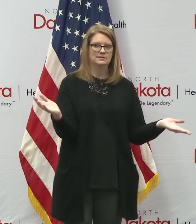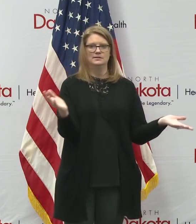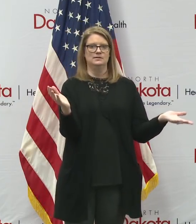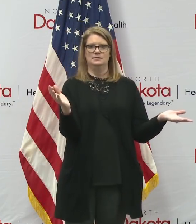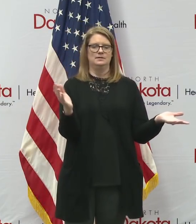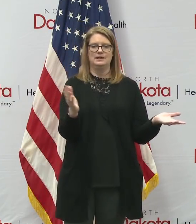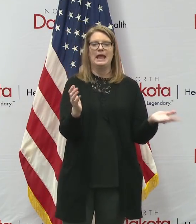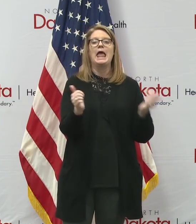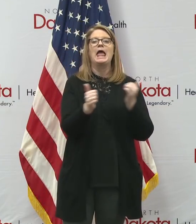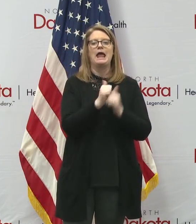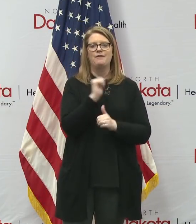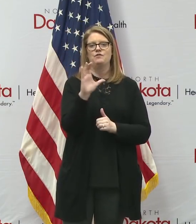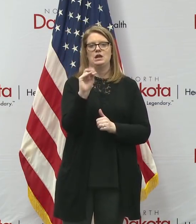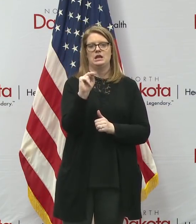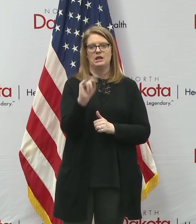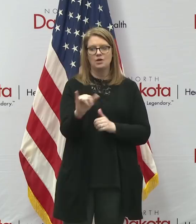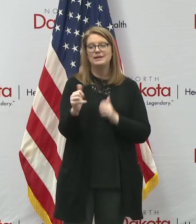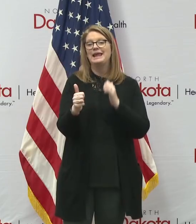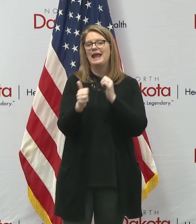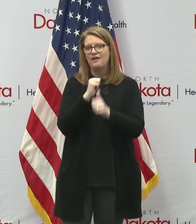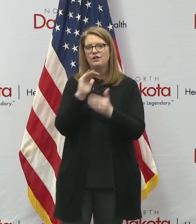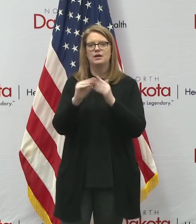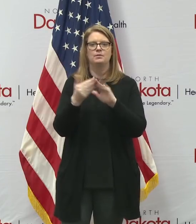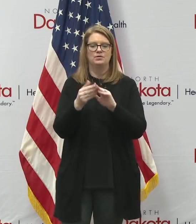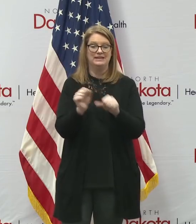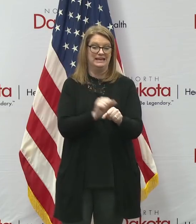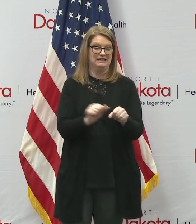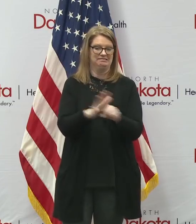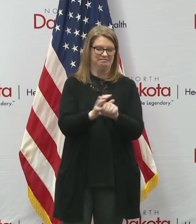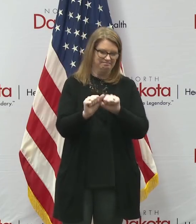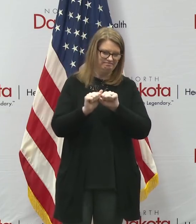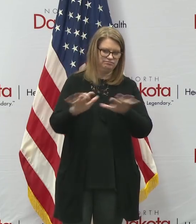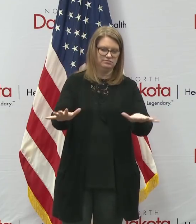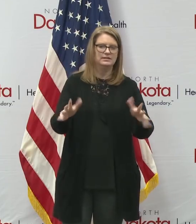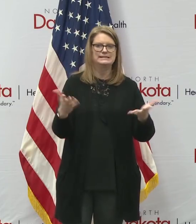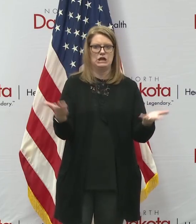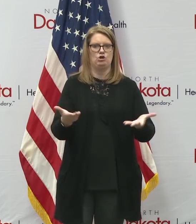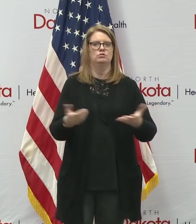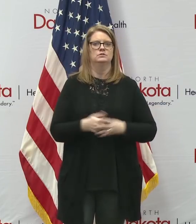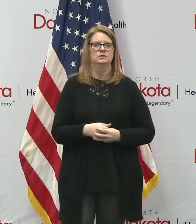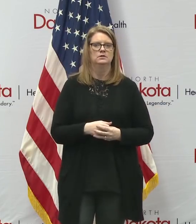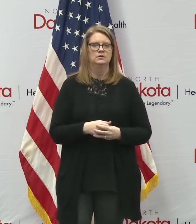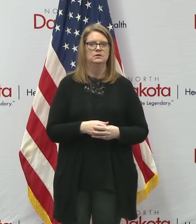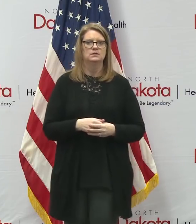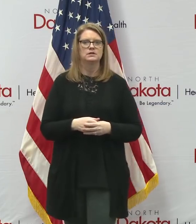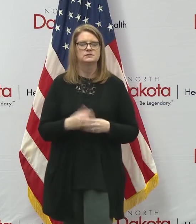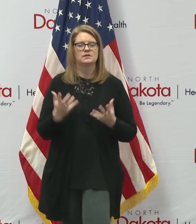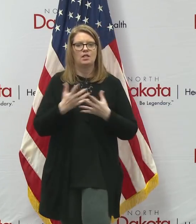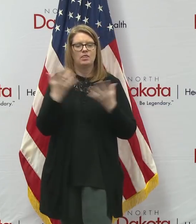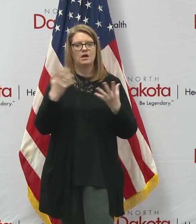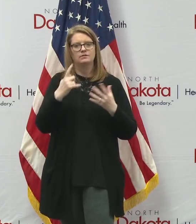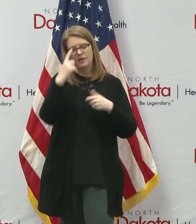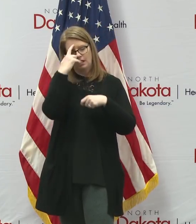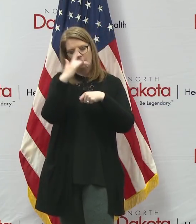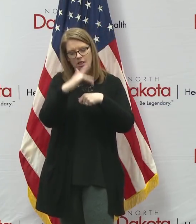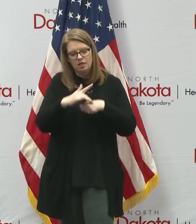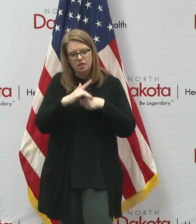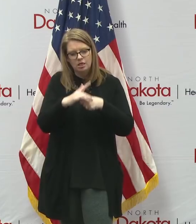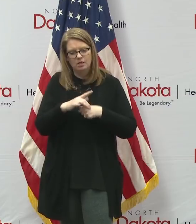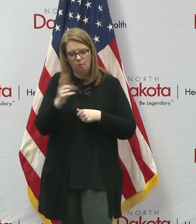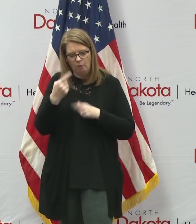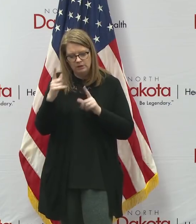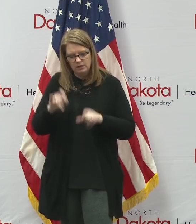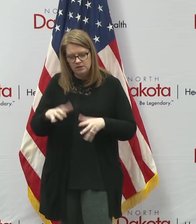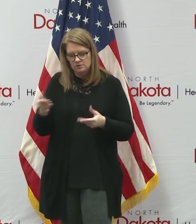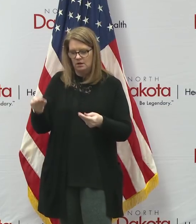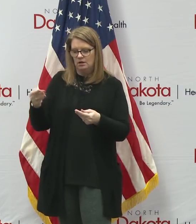in every county and in every community, and we have to act appropriately. There's a lot of fixation on single tests coming back, but we have to